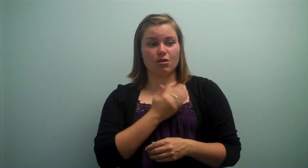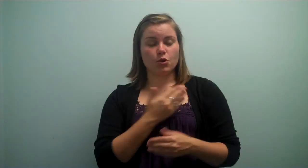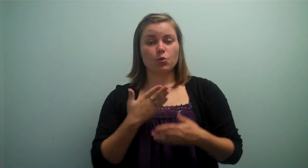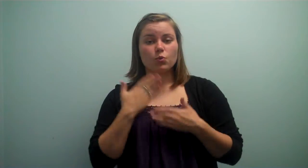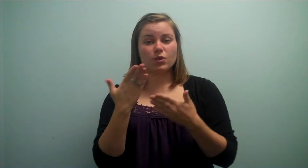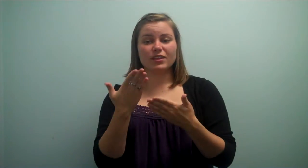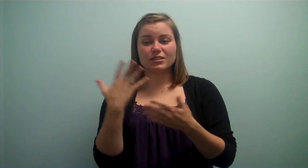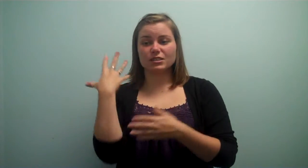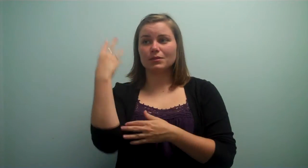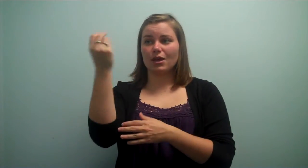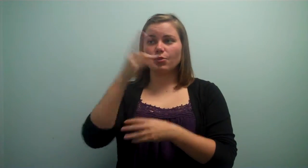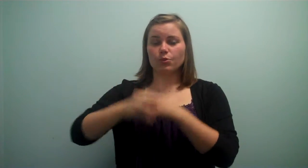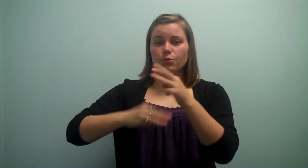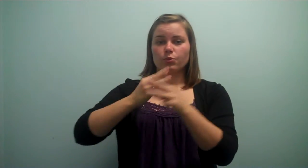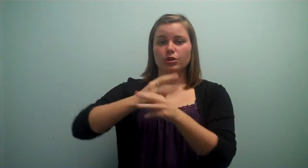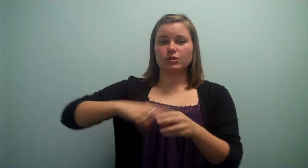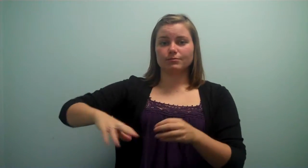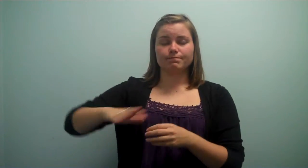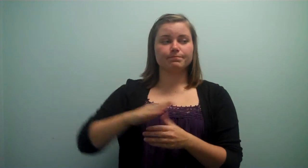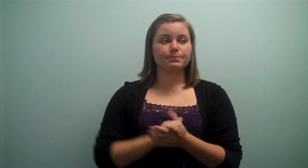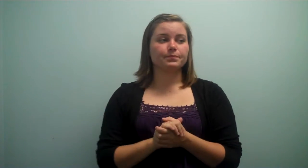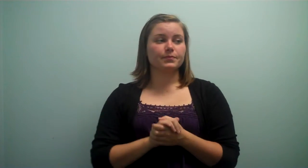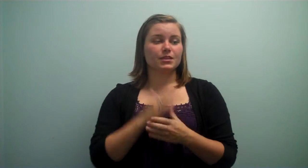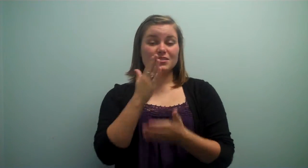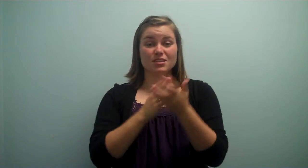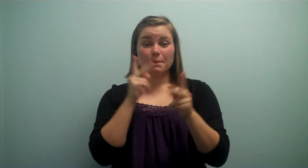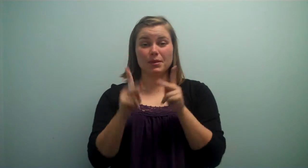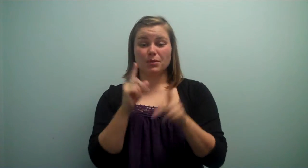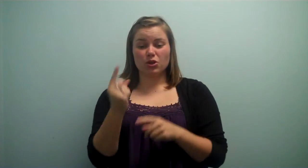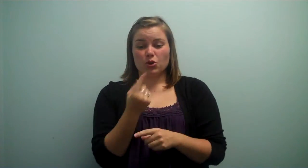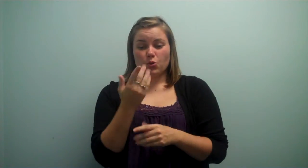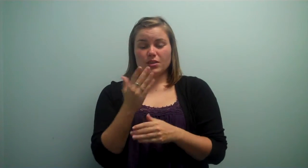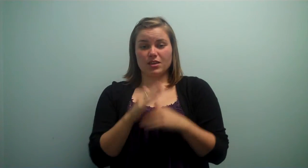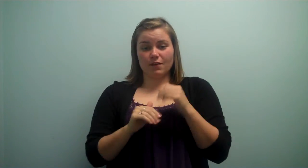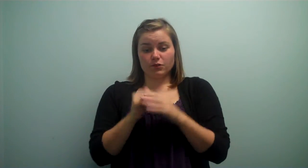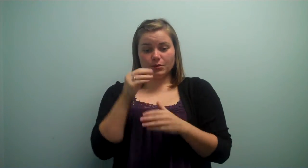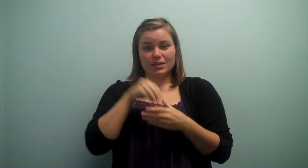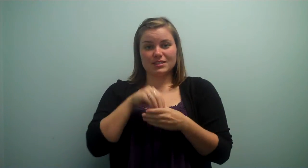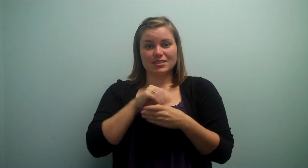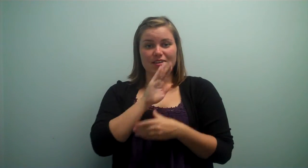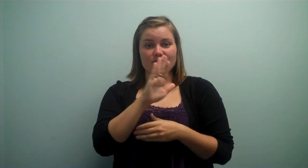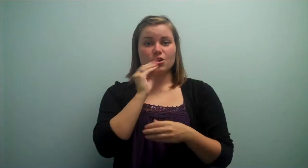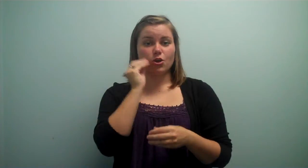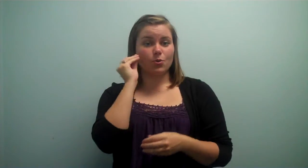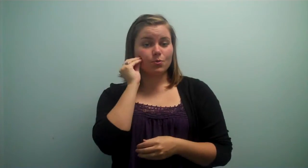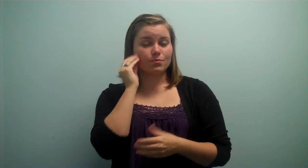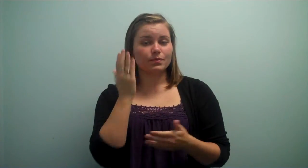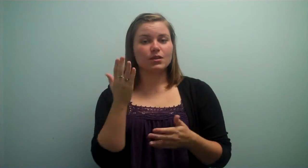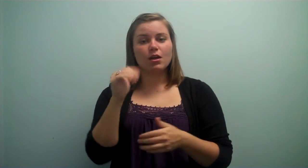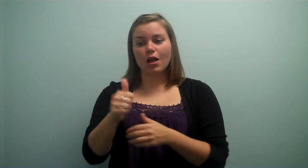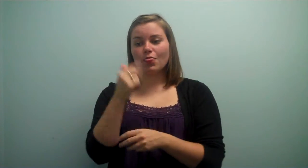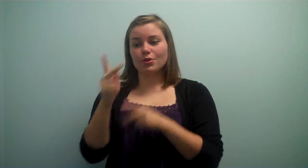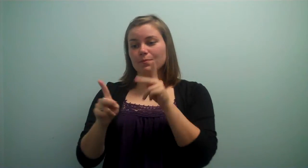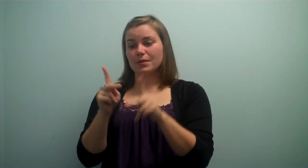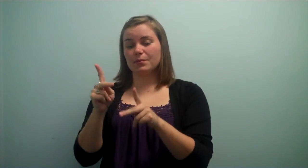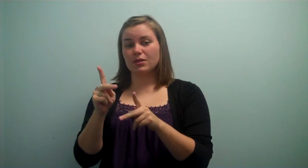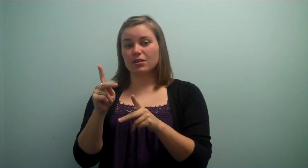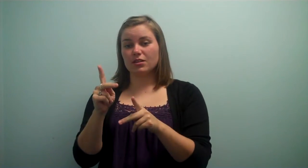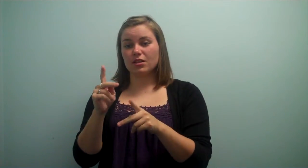world. Some people are only comfortable in the confines of their own home. Others venture out into the world, into